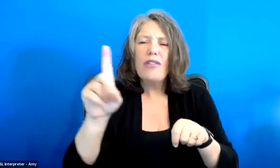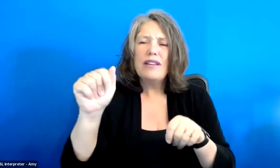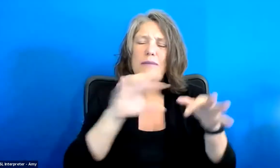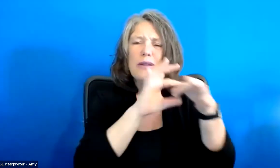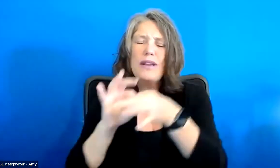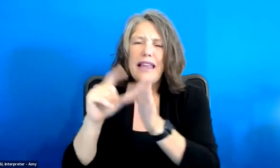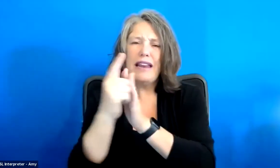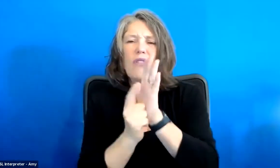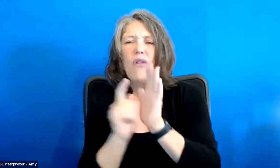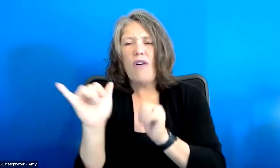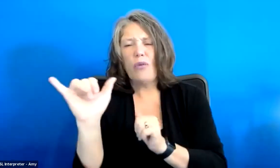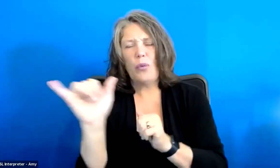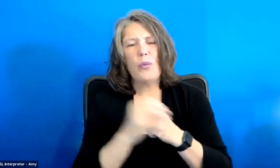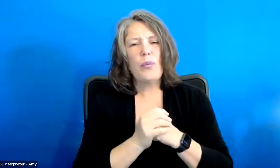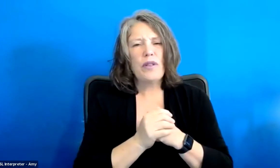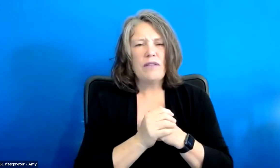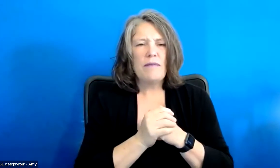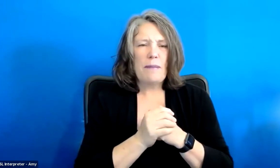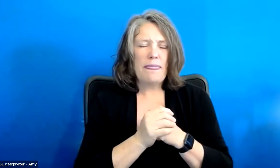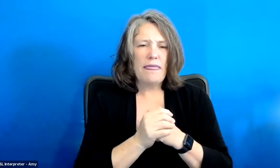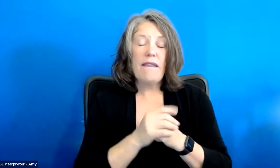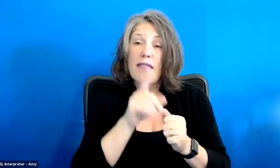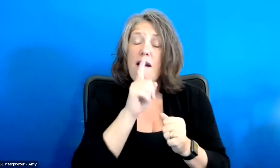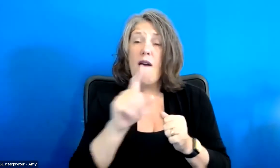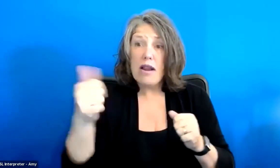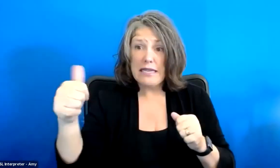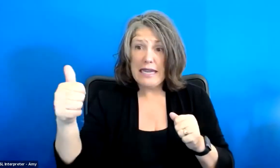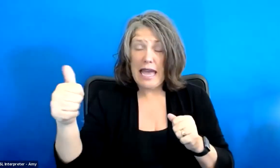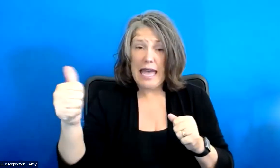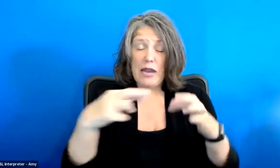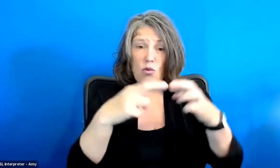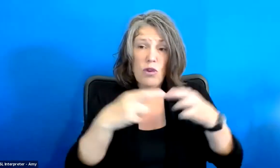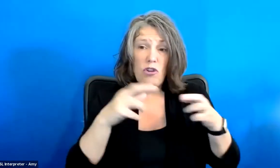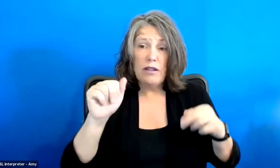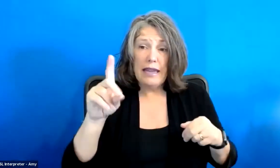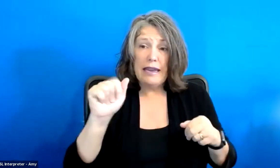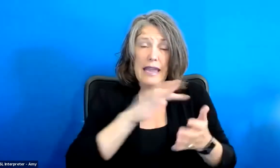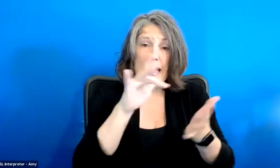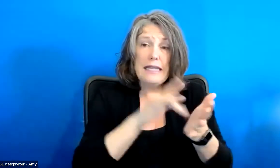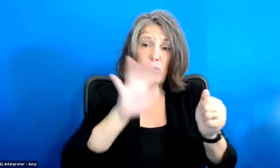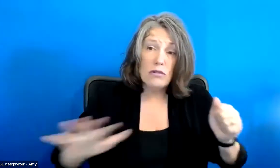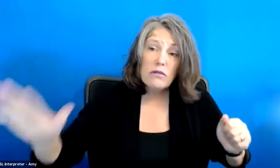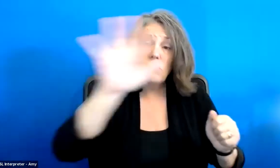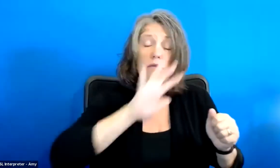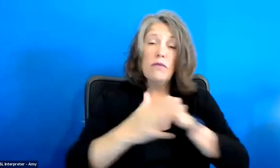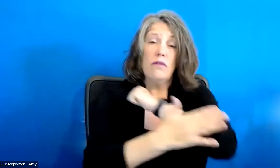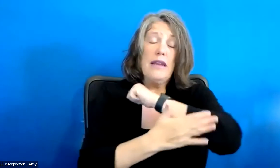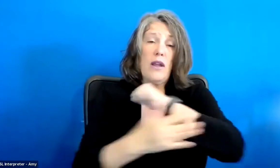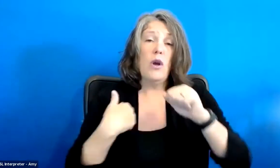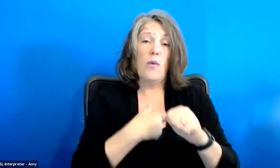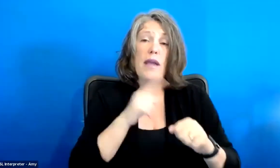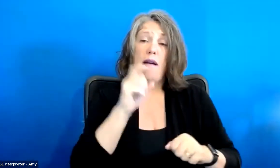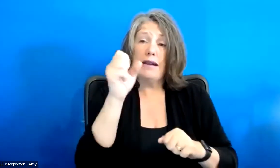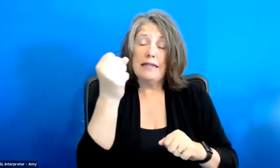disability-related laws. There are 10 regional ADA centers throughout the nation. We are the